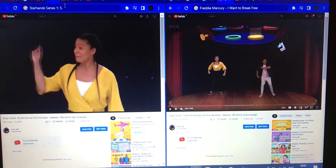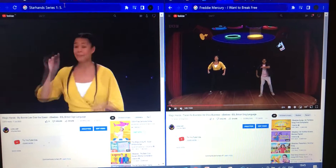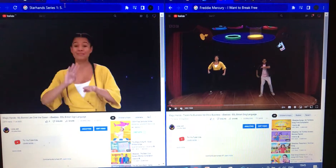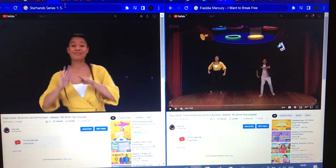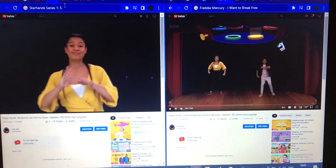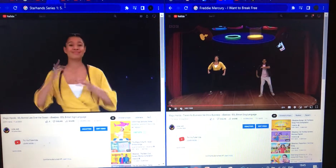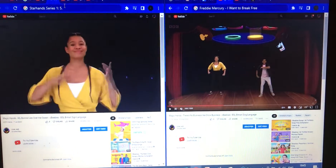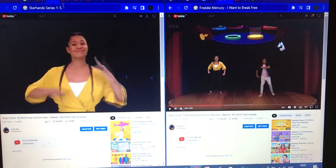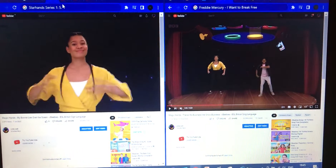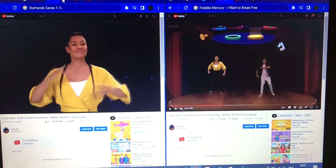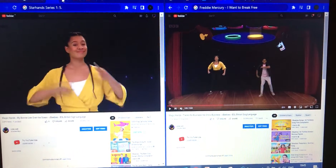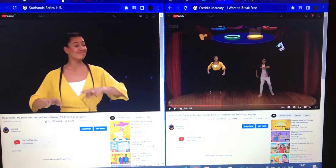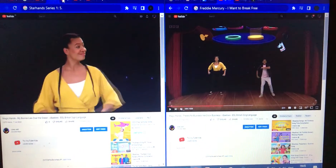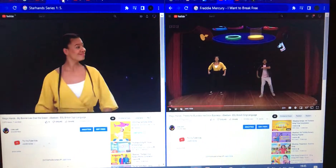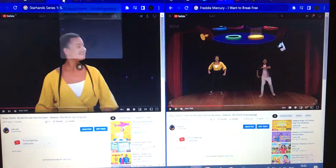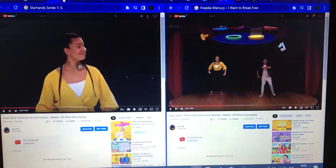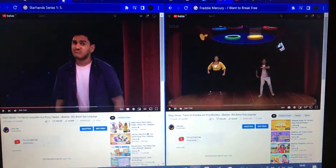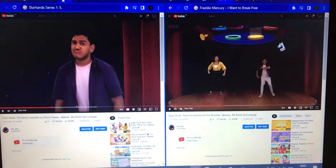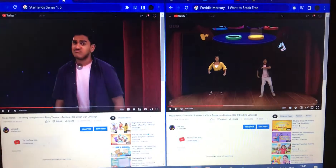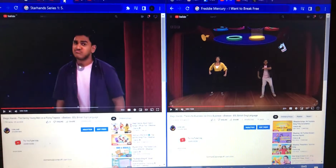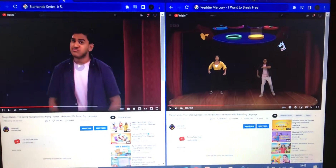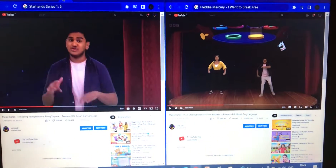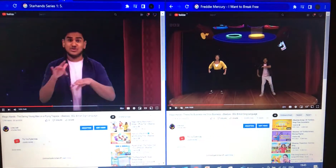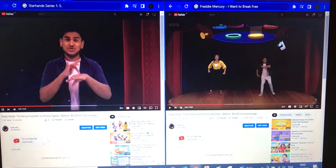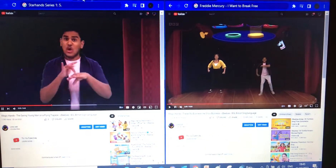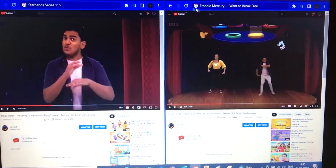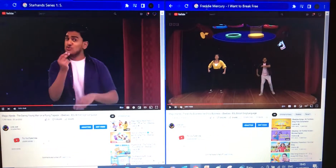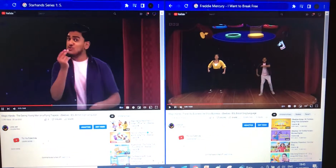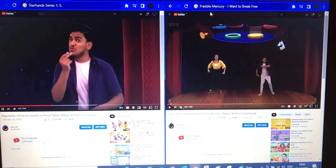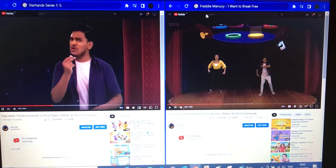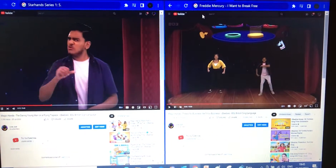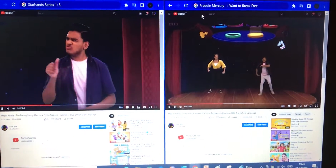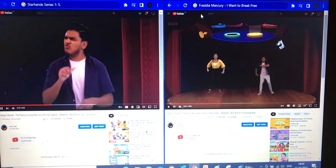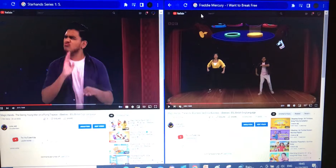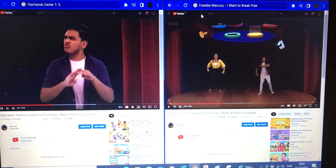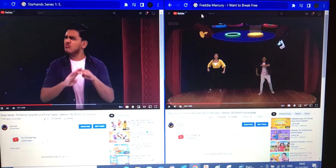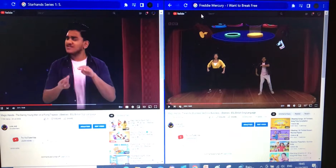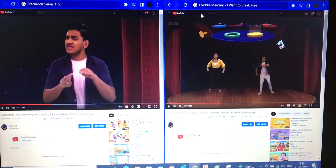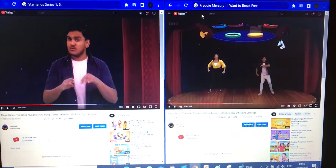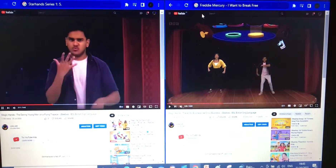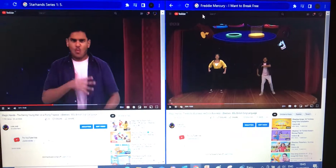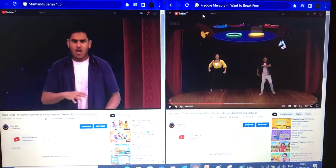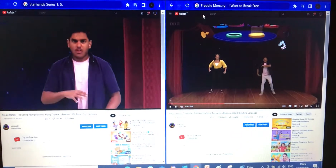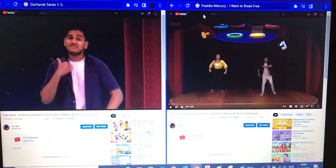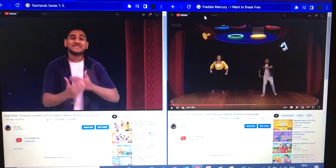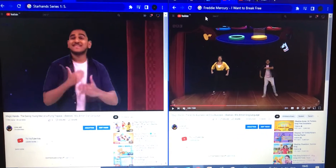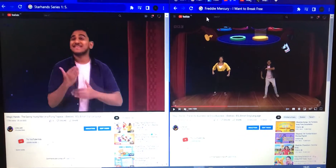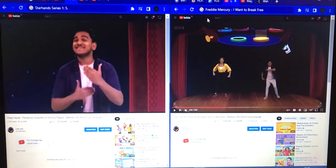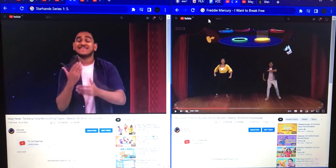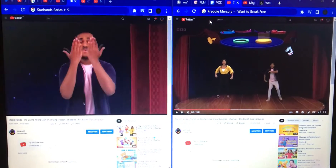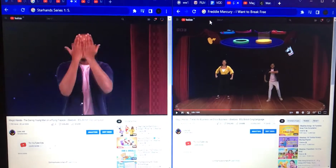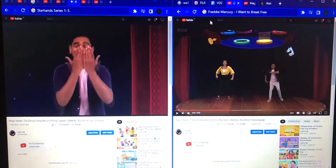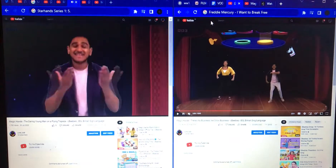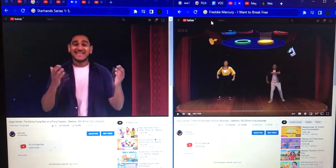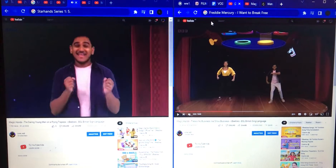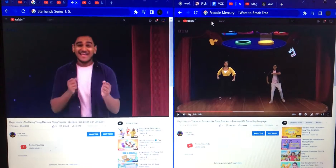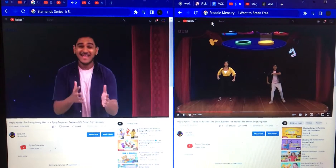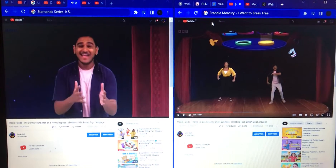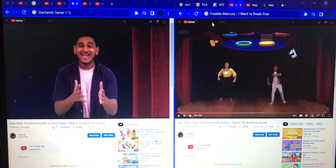enough to get ready for the performance. The show will start soon. We should practice. We don't want the curtains to open